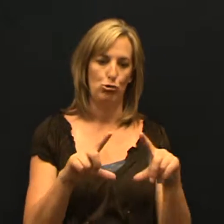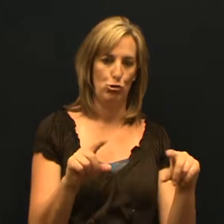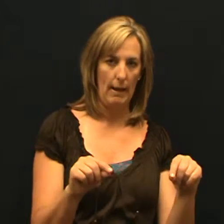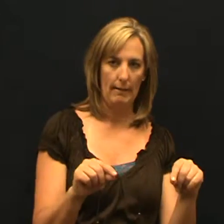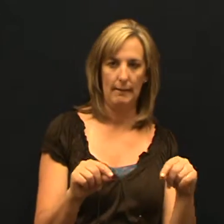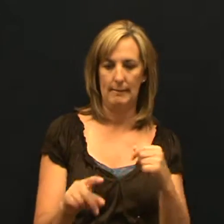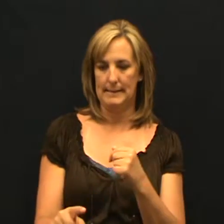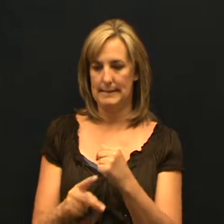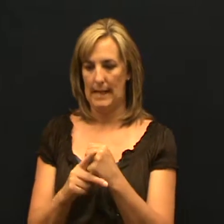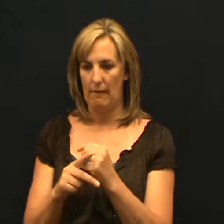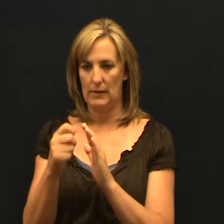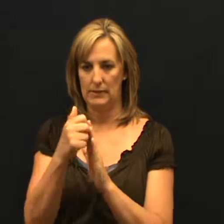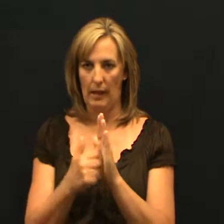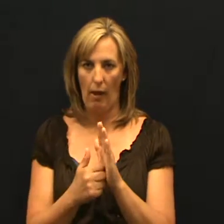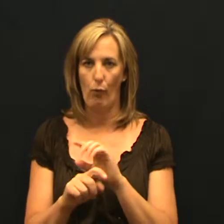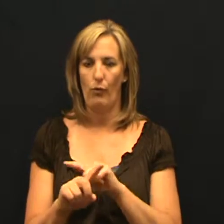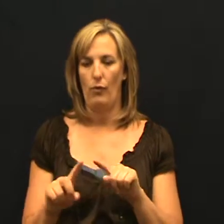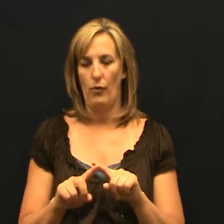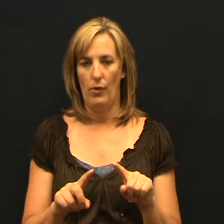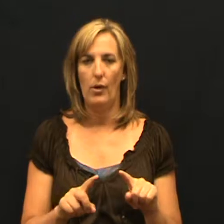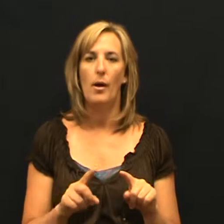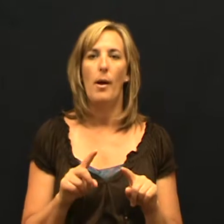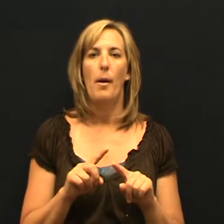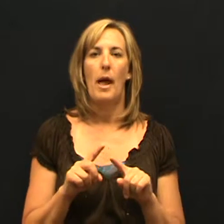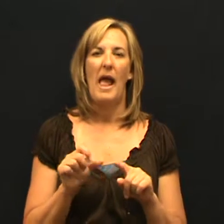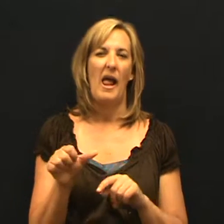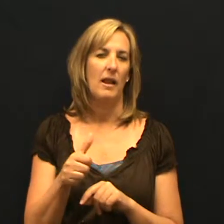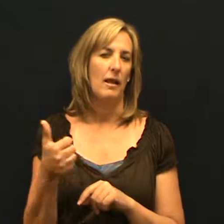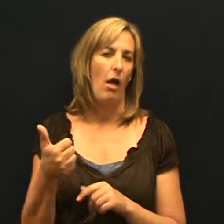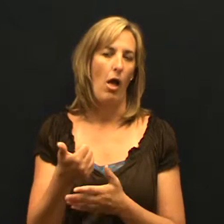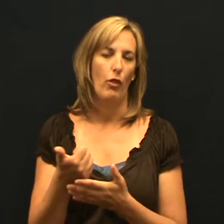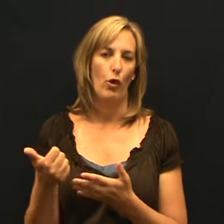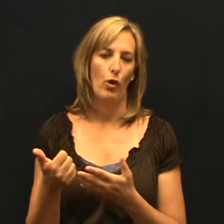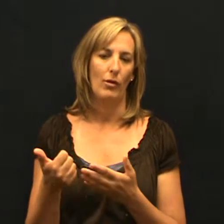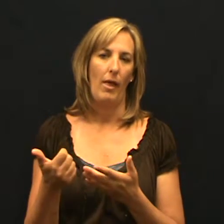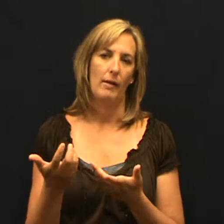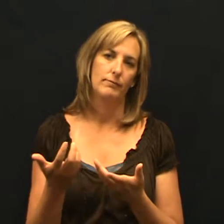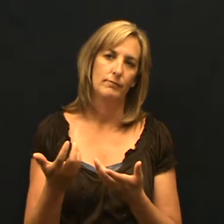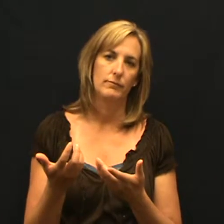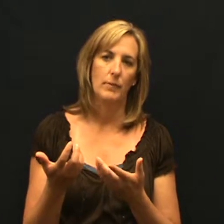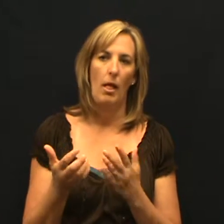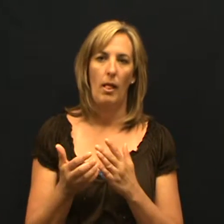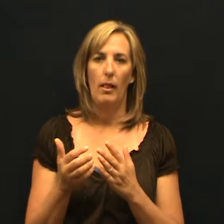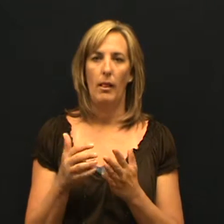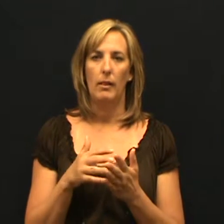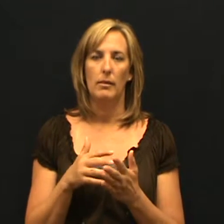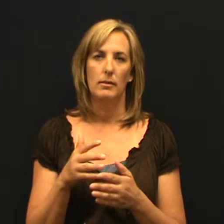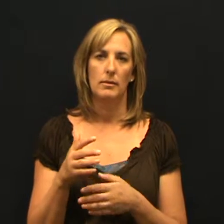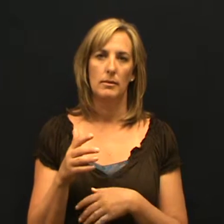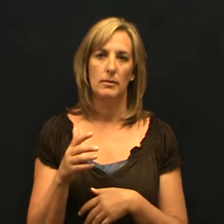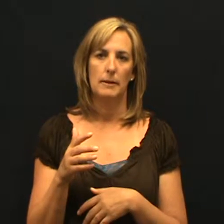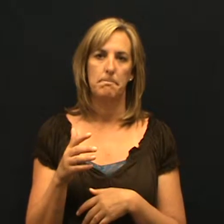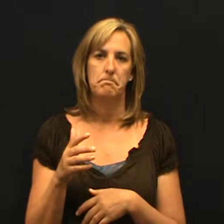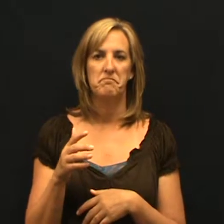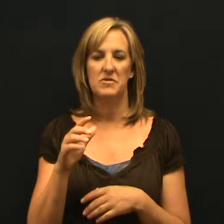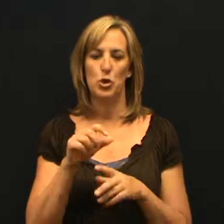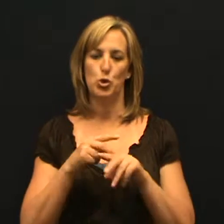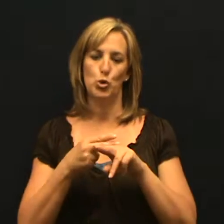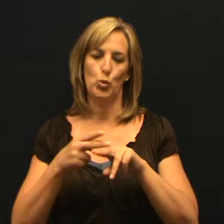other very highly liquid short-term investments, and we use within 3 months of maturity as